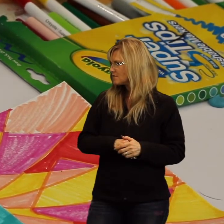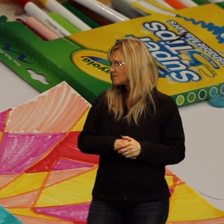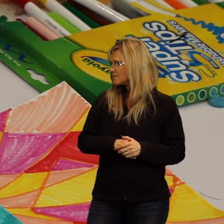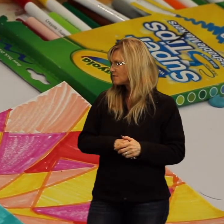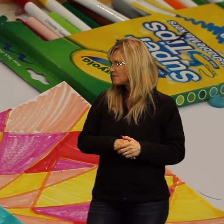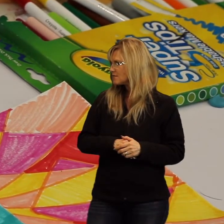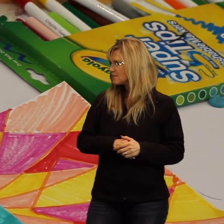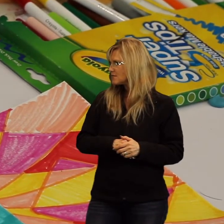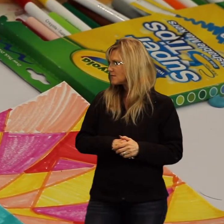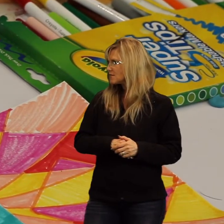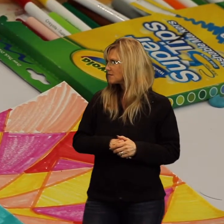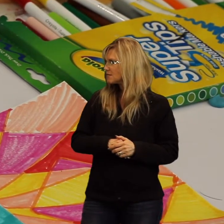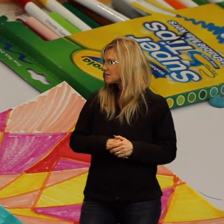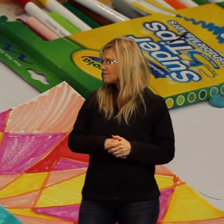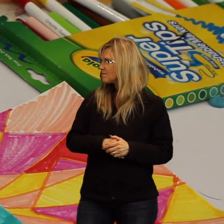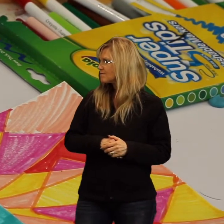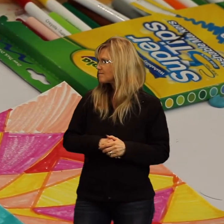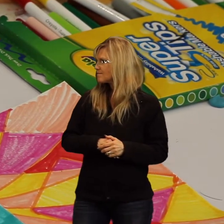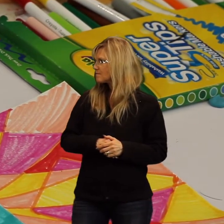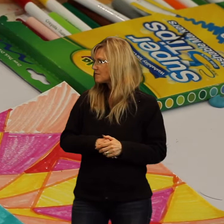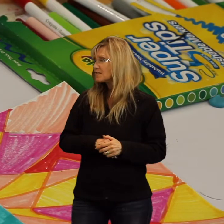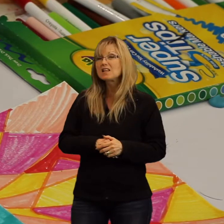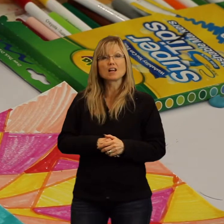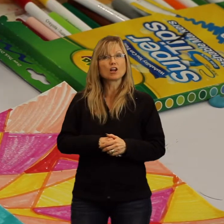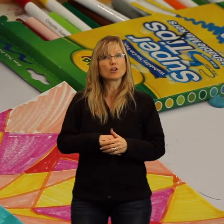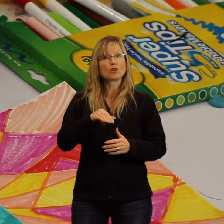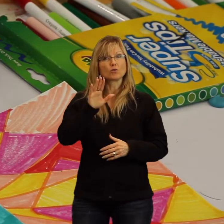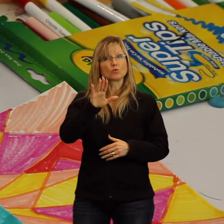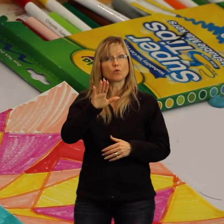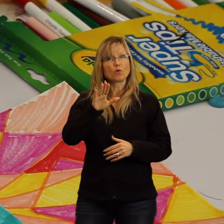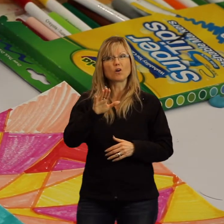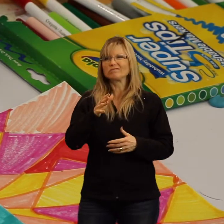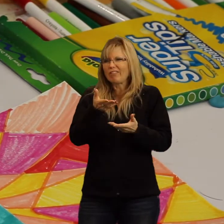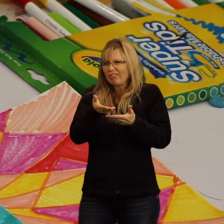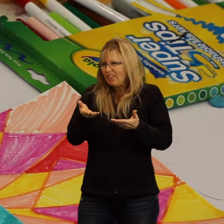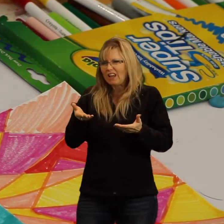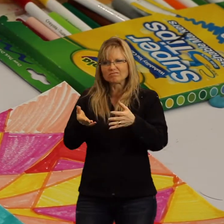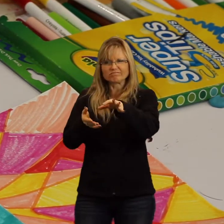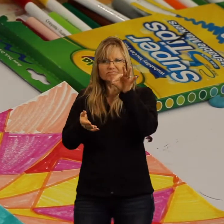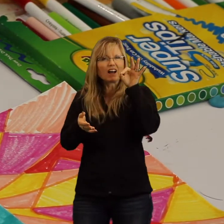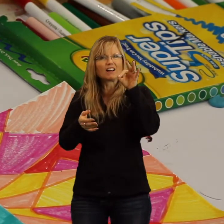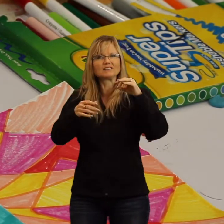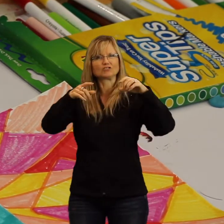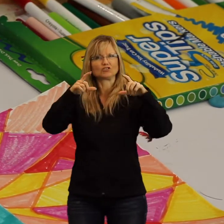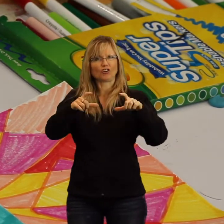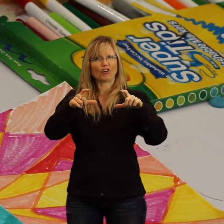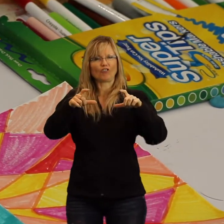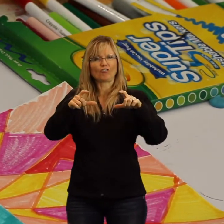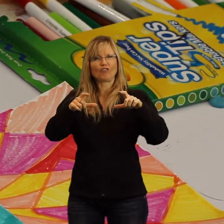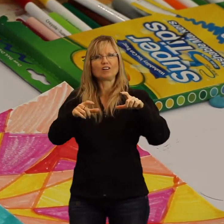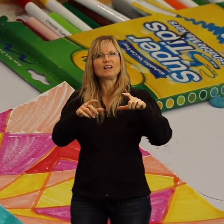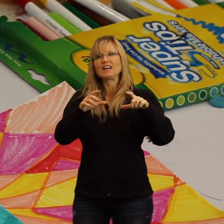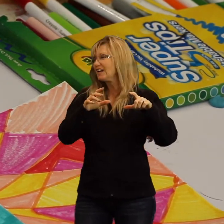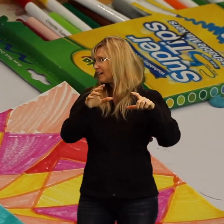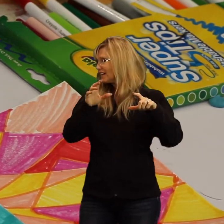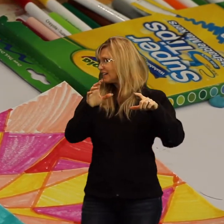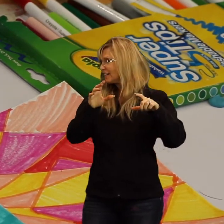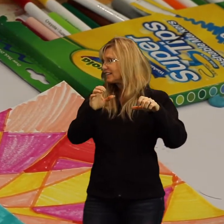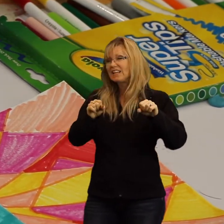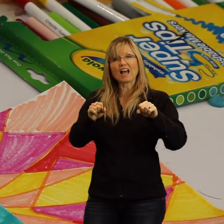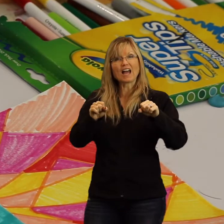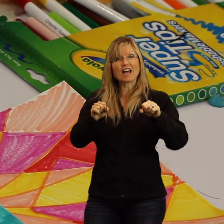And then using one of your circular objects that you found around your house, you can use it to help trace